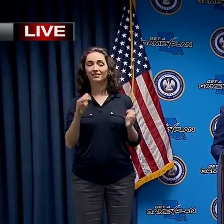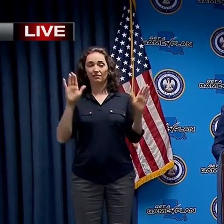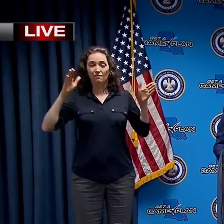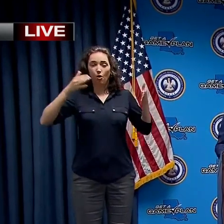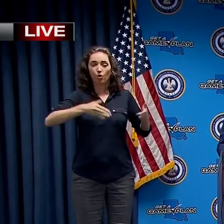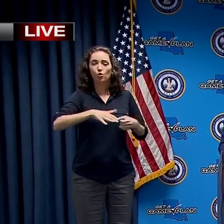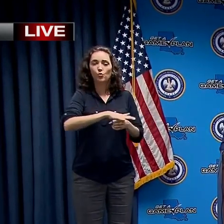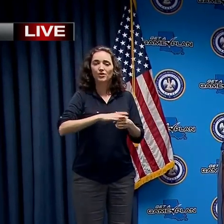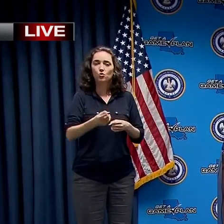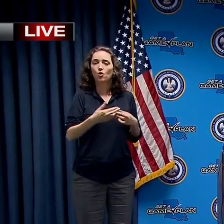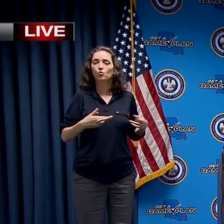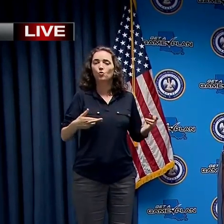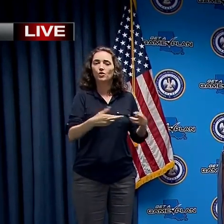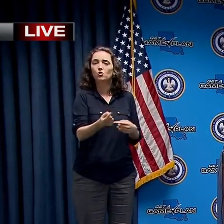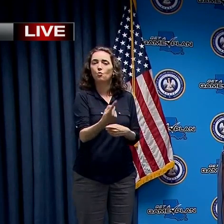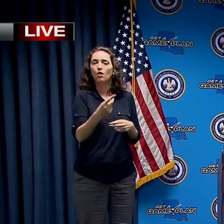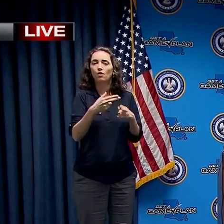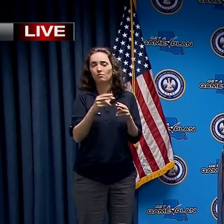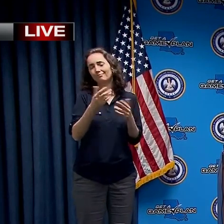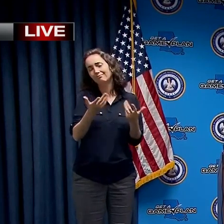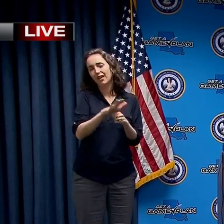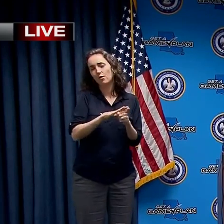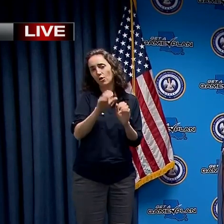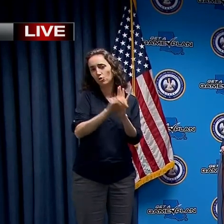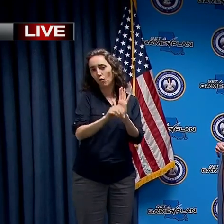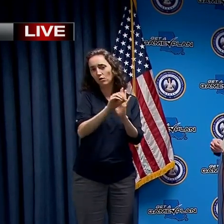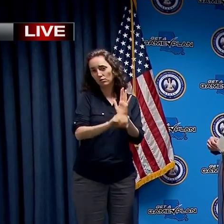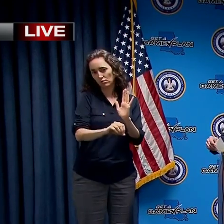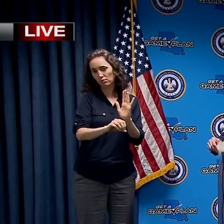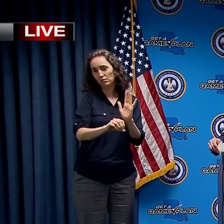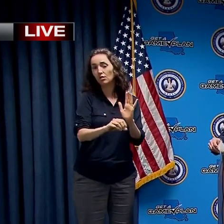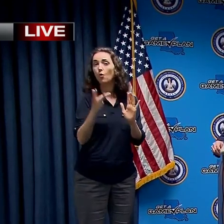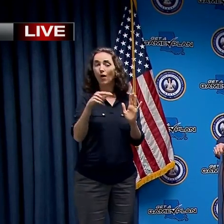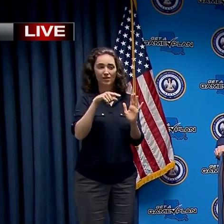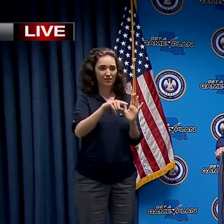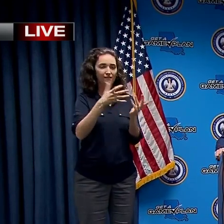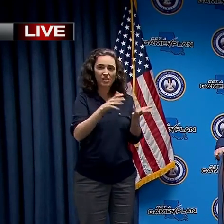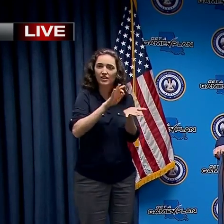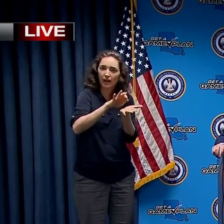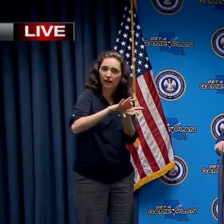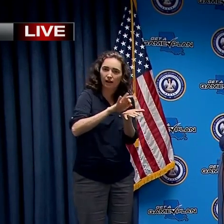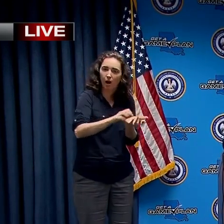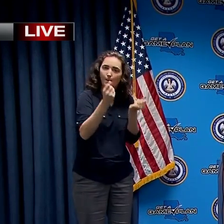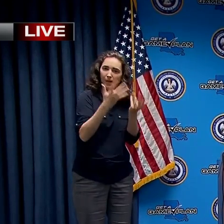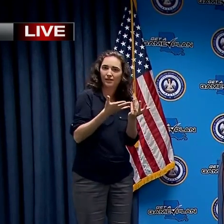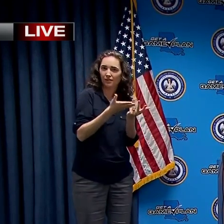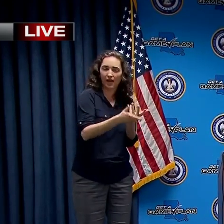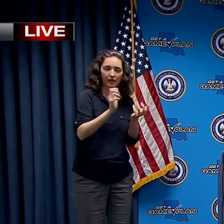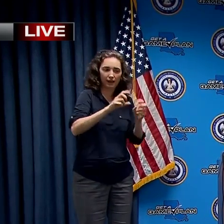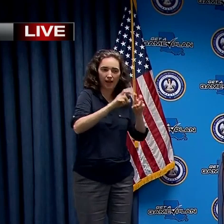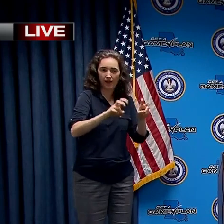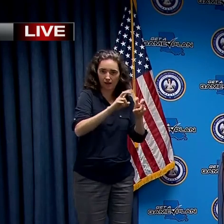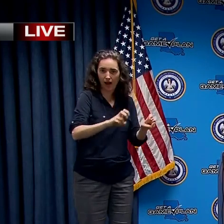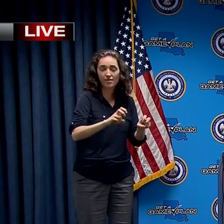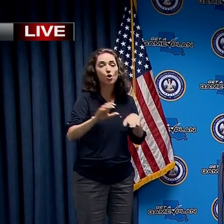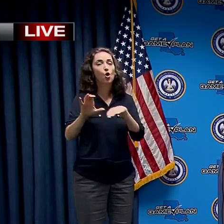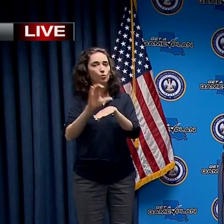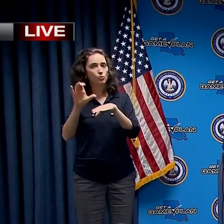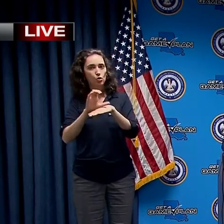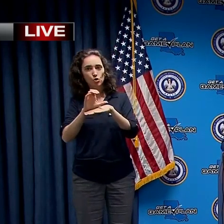which is the New Orleans area, because that is where we have the greatest data to analyze. That means the modeling is more